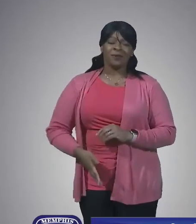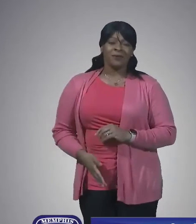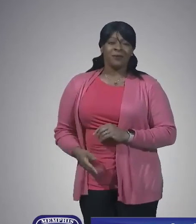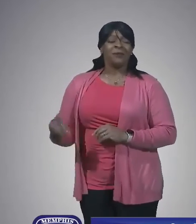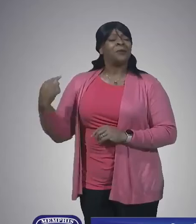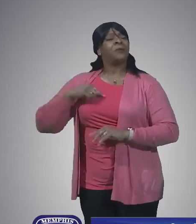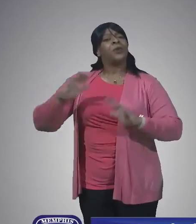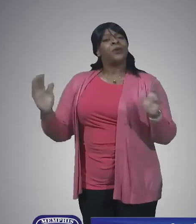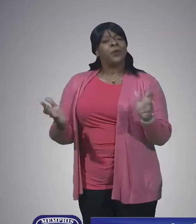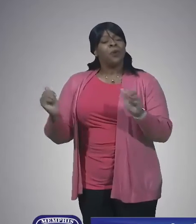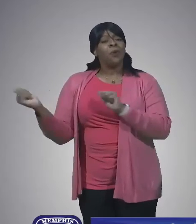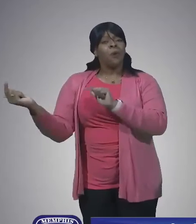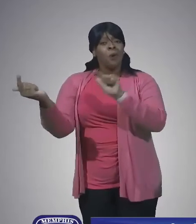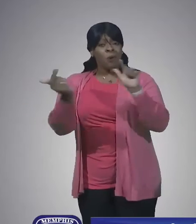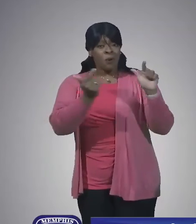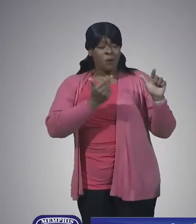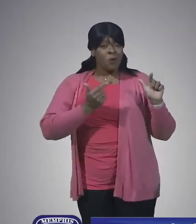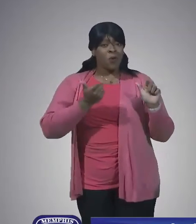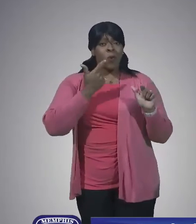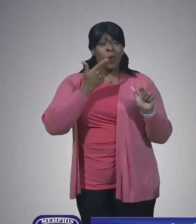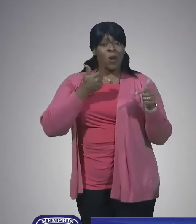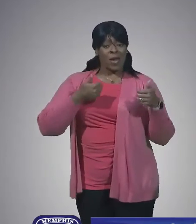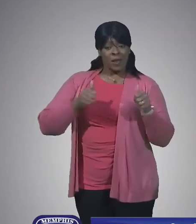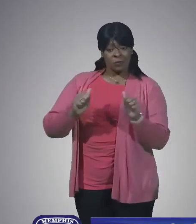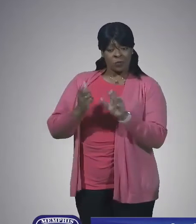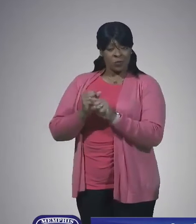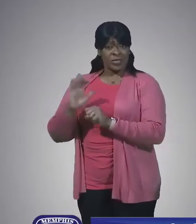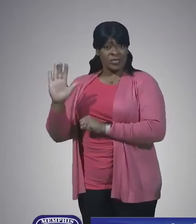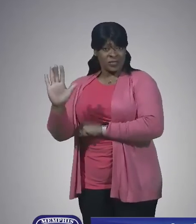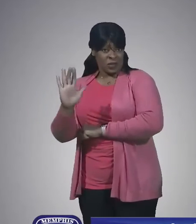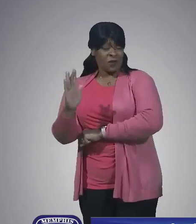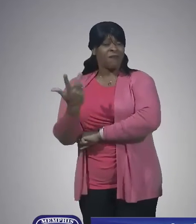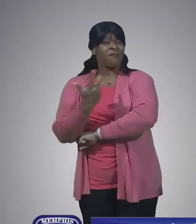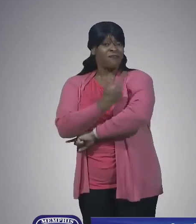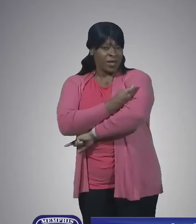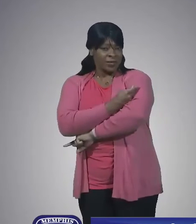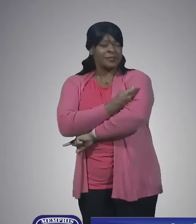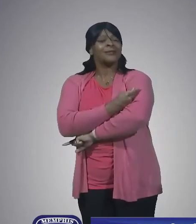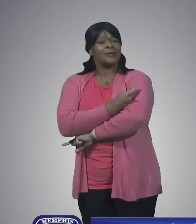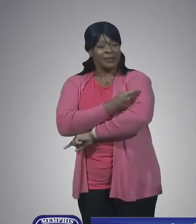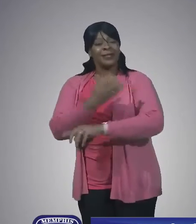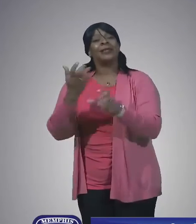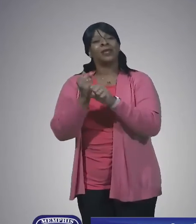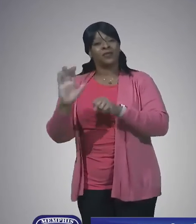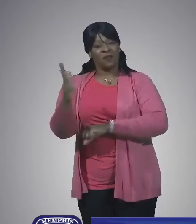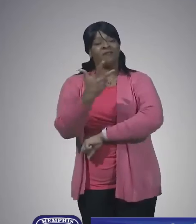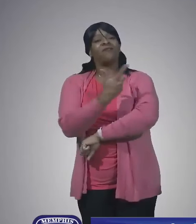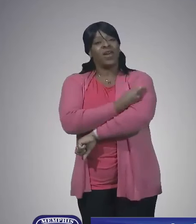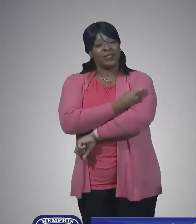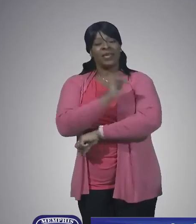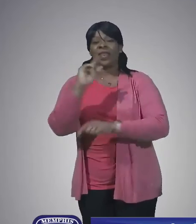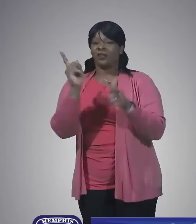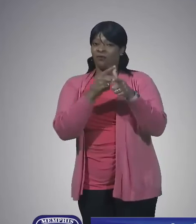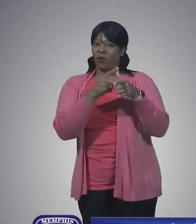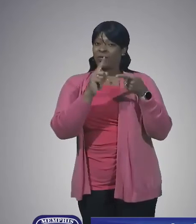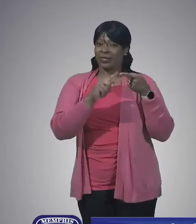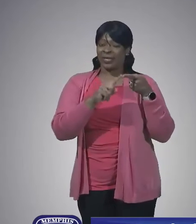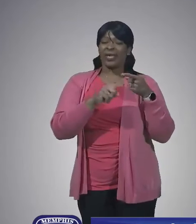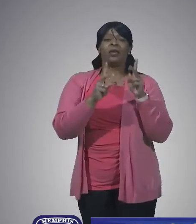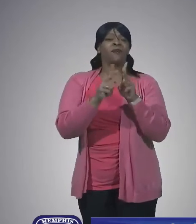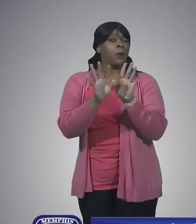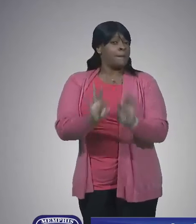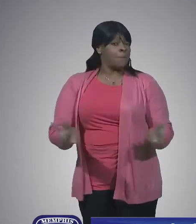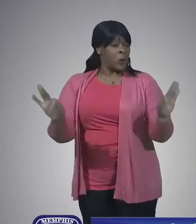are encouraging everybody who is eligible in Shelby County to be vaccinated. That's the first thing, very